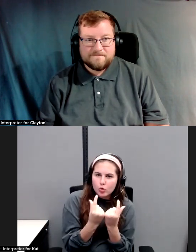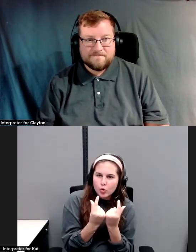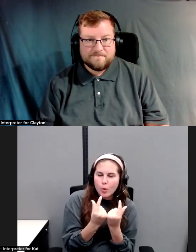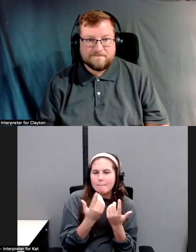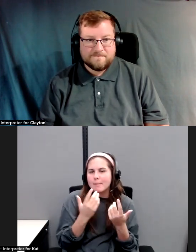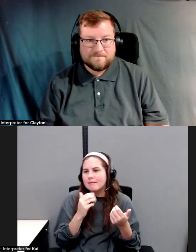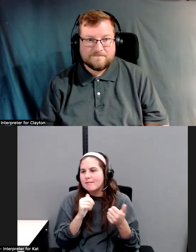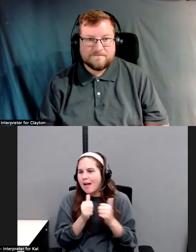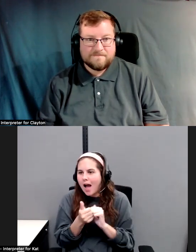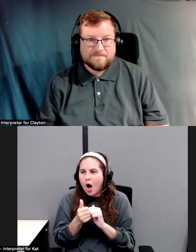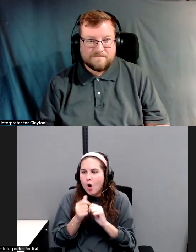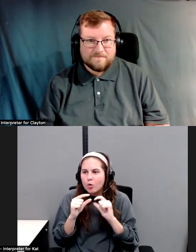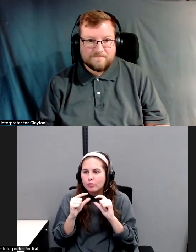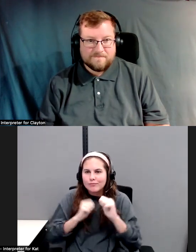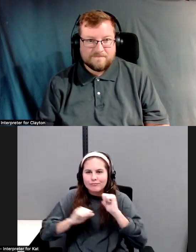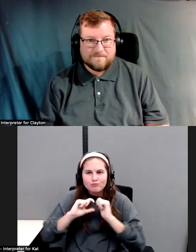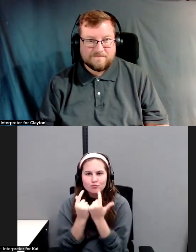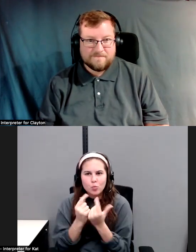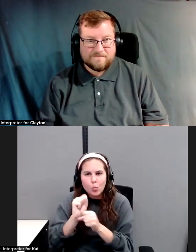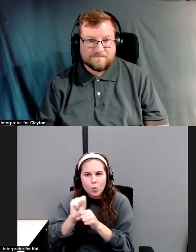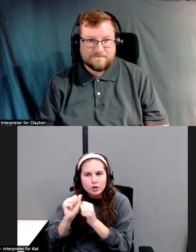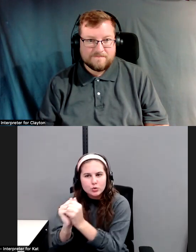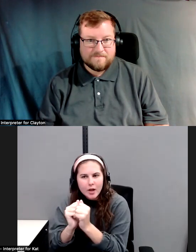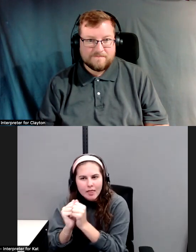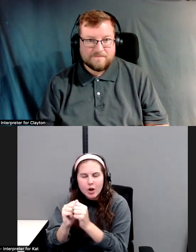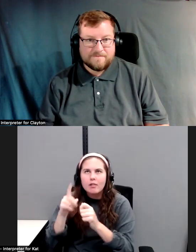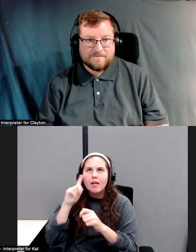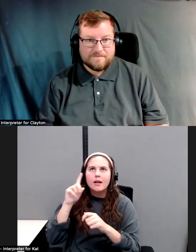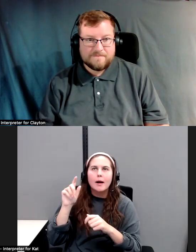work within each other. Like Tammy and